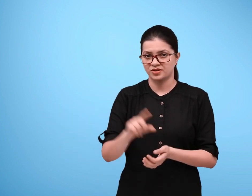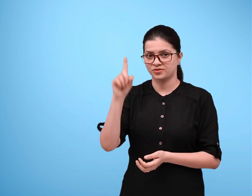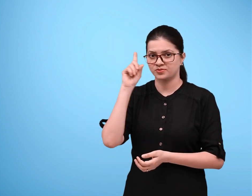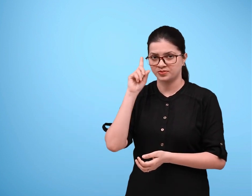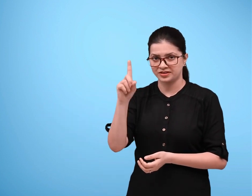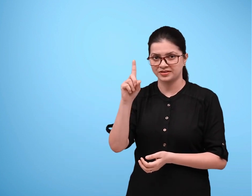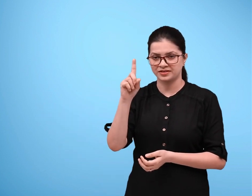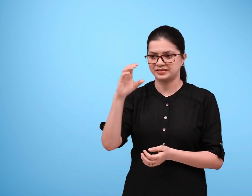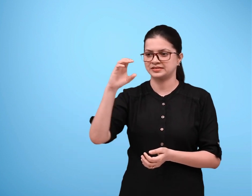1 centimeter,